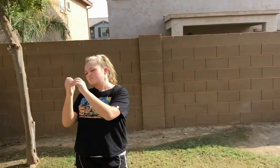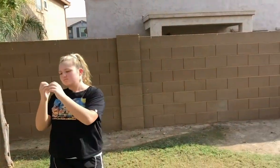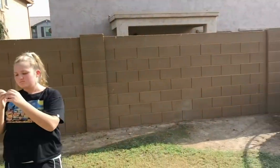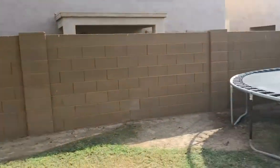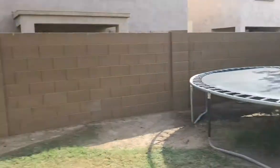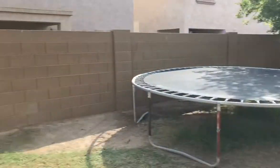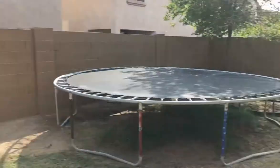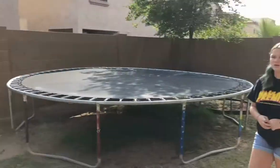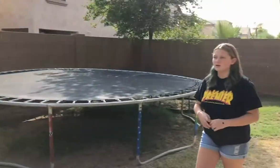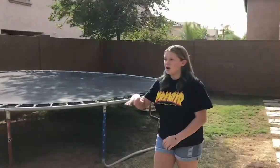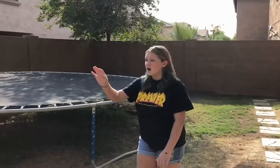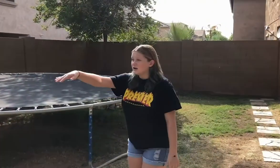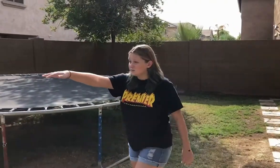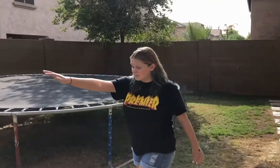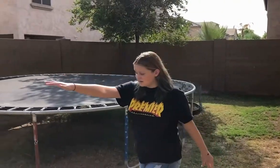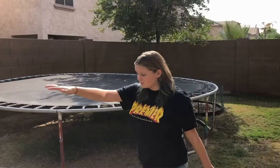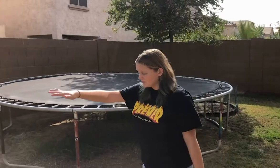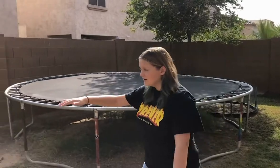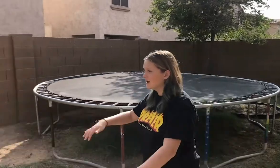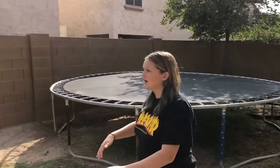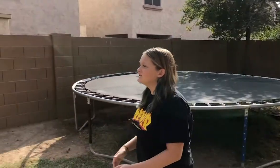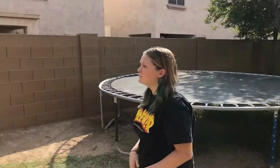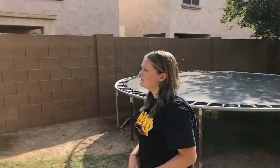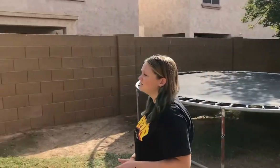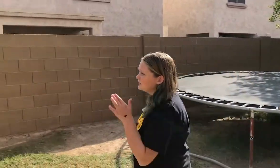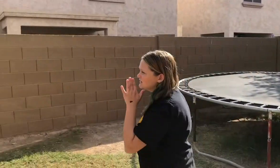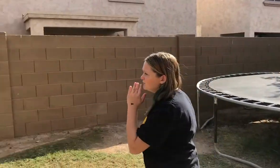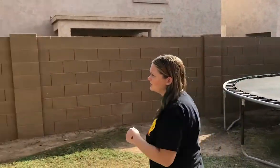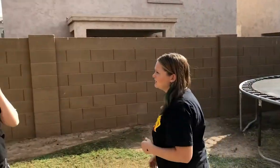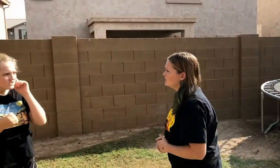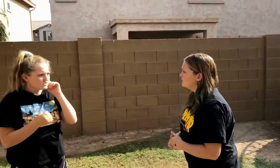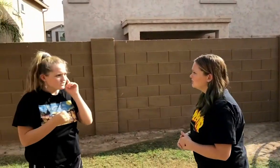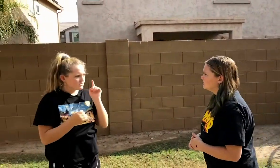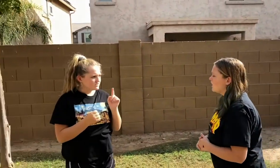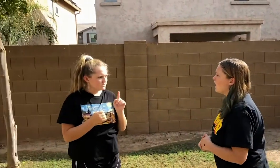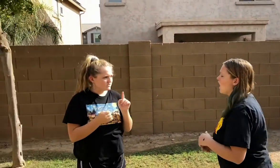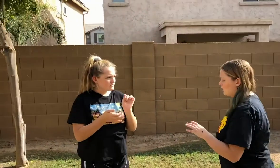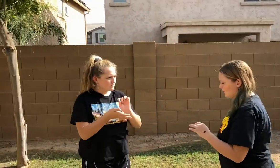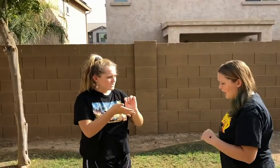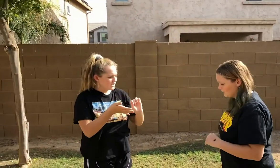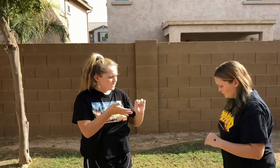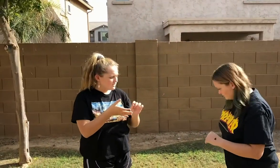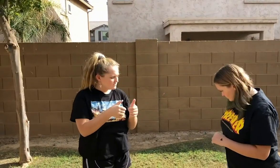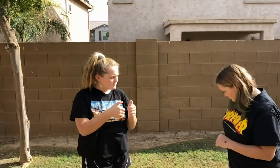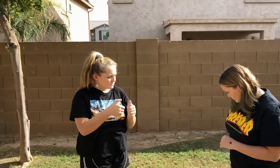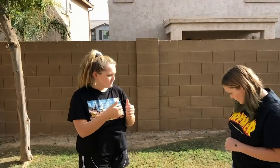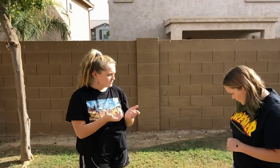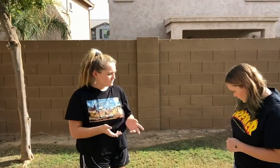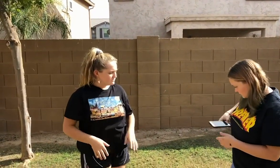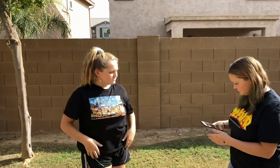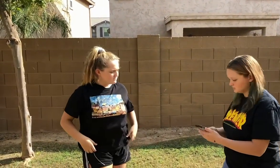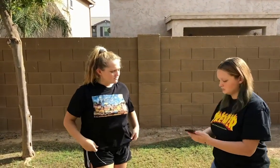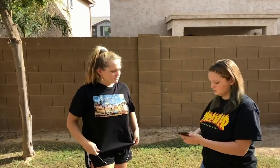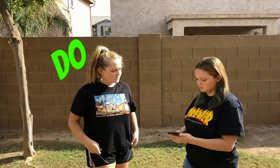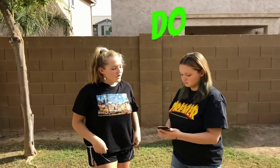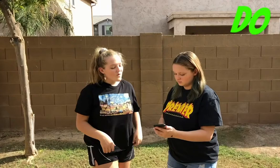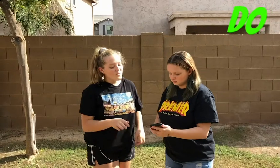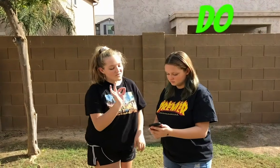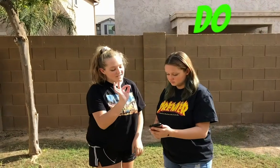Another student walks up trying to get her attention. Hey. I can't hear you. Can you write it down or text? The hearing person grabs her phone and starts typing.